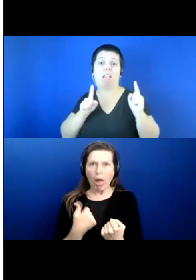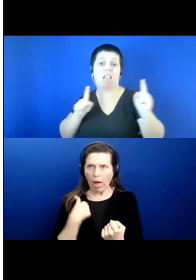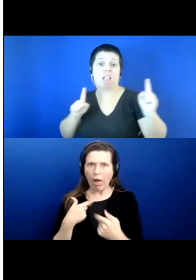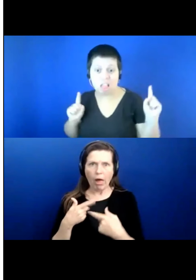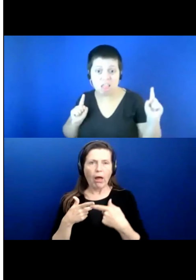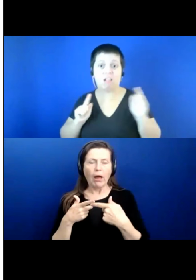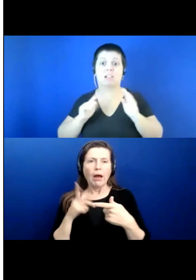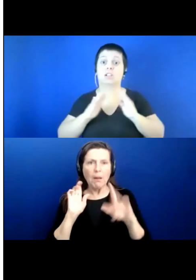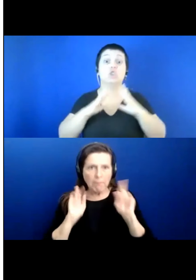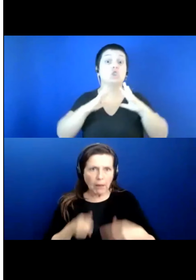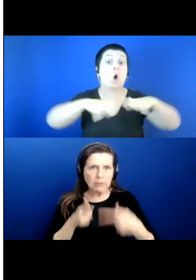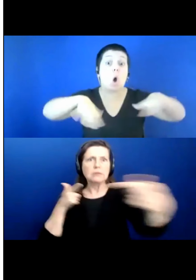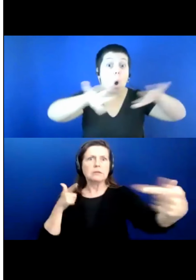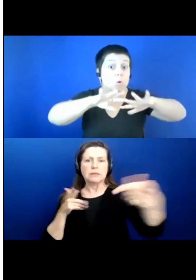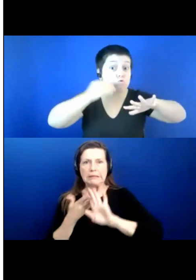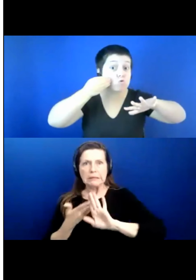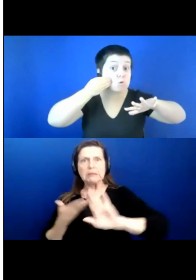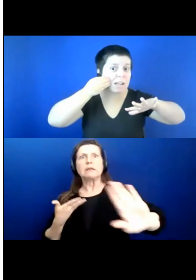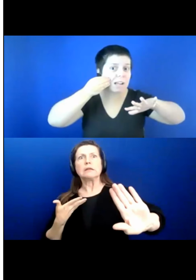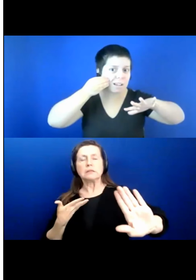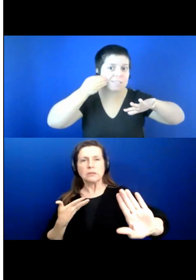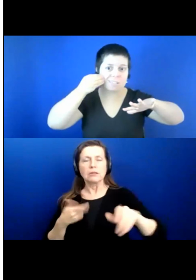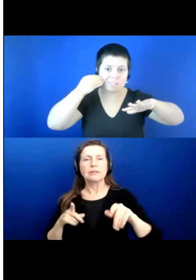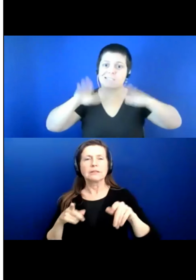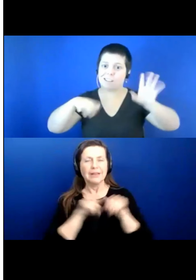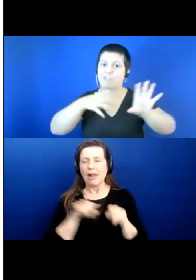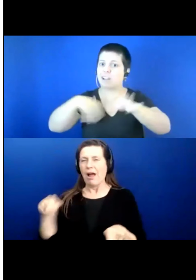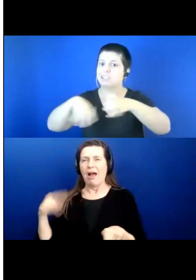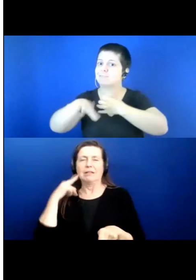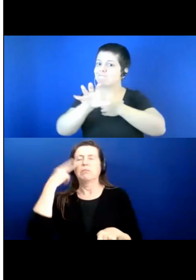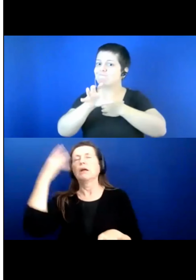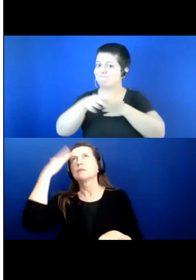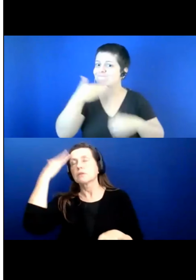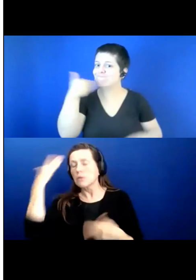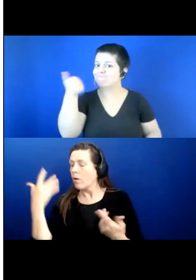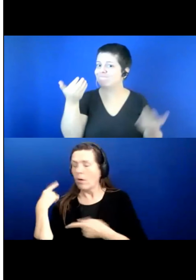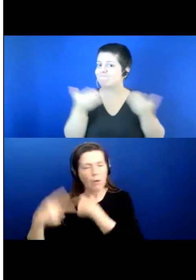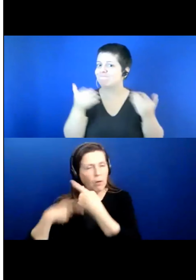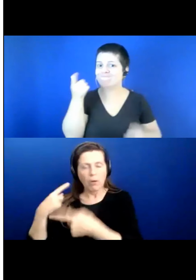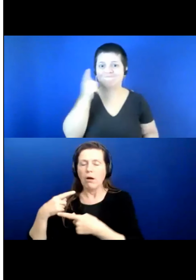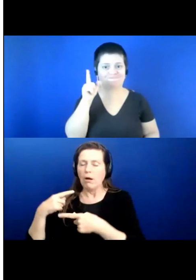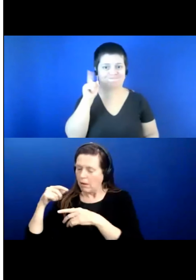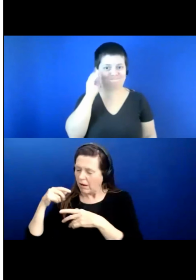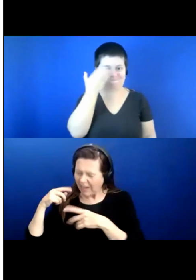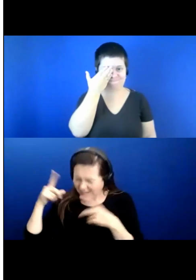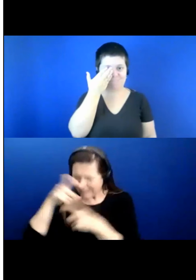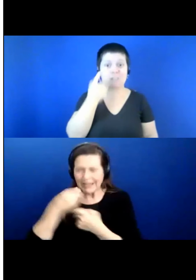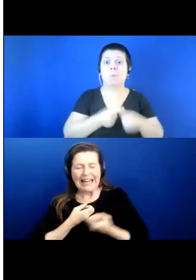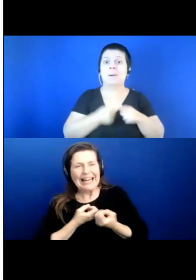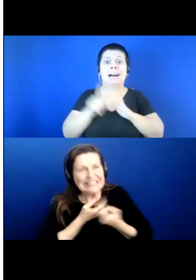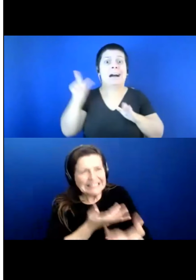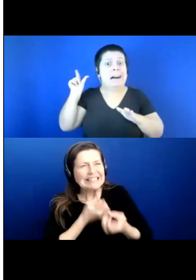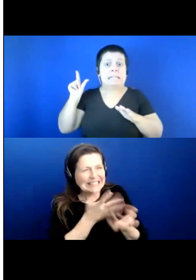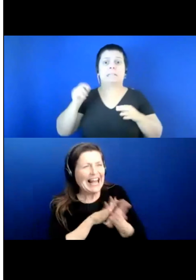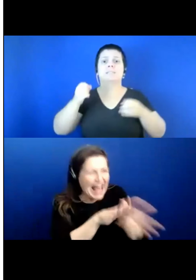Sometimes that is always being difficult. Something that has always been difficult to explain. So this